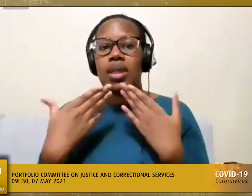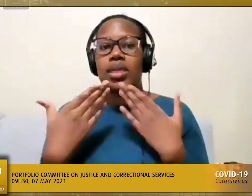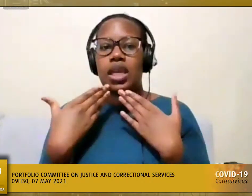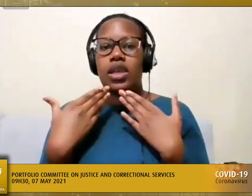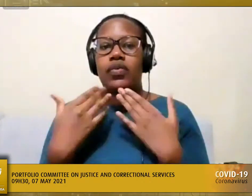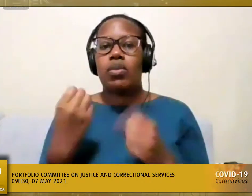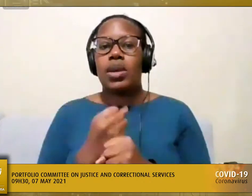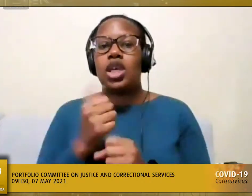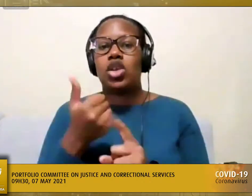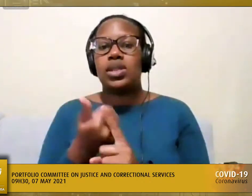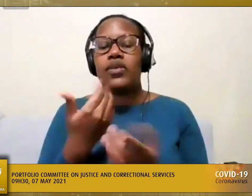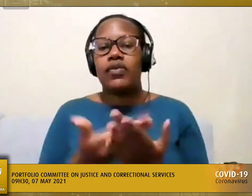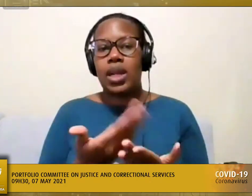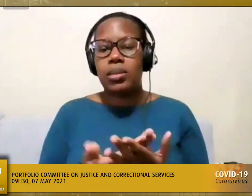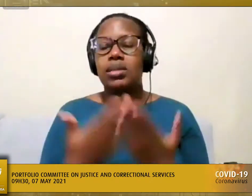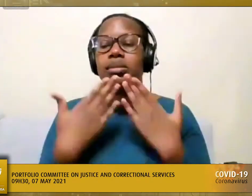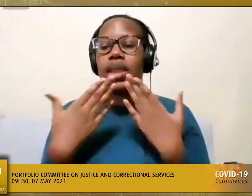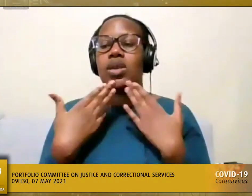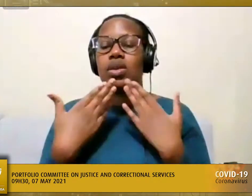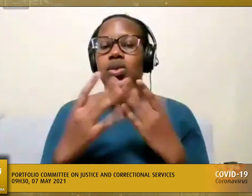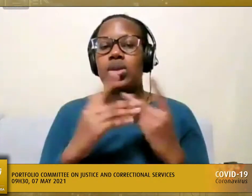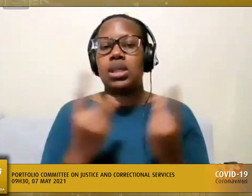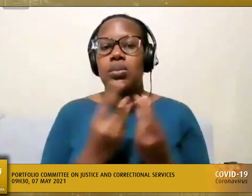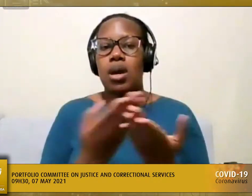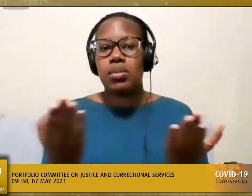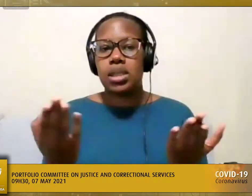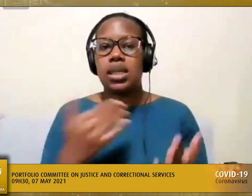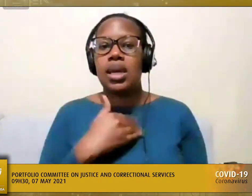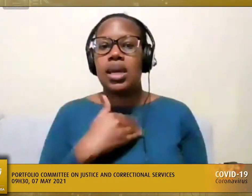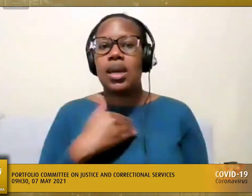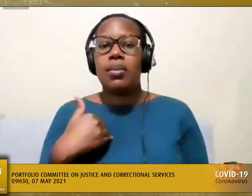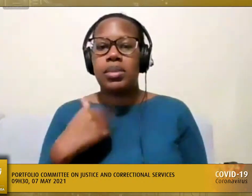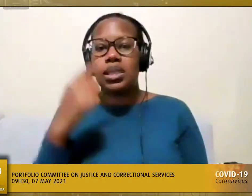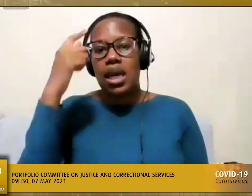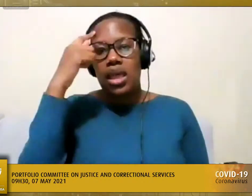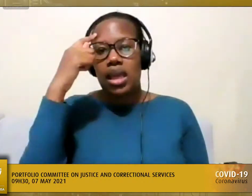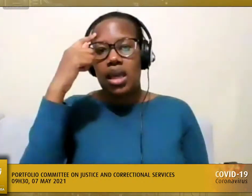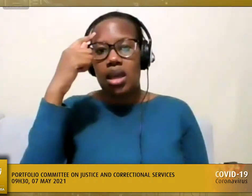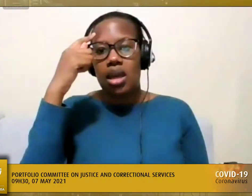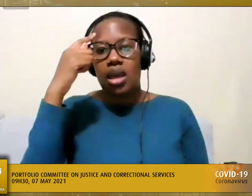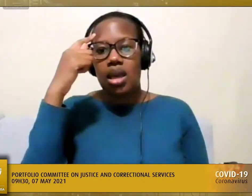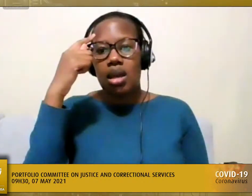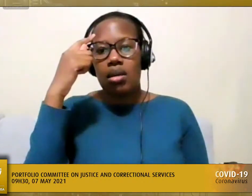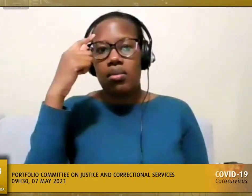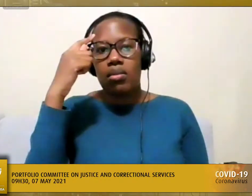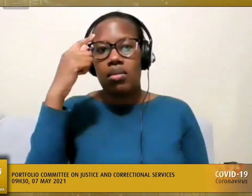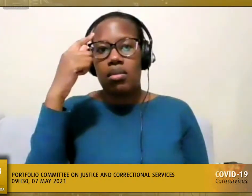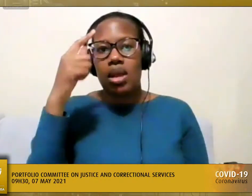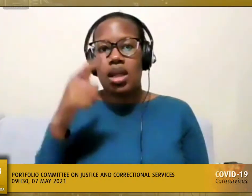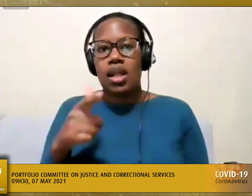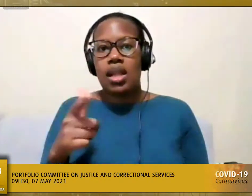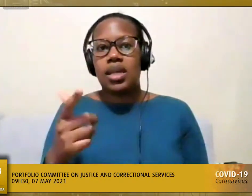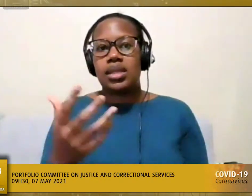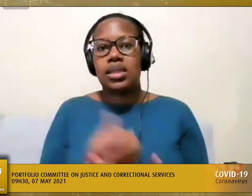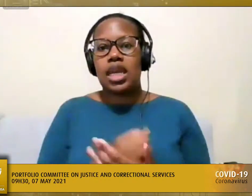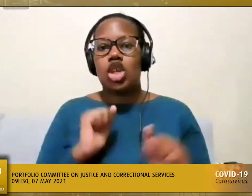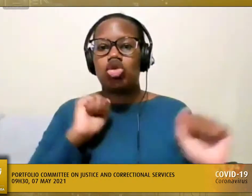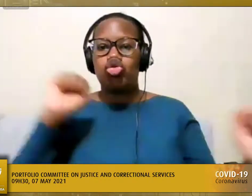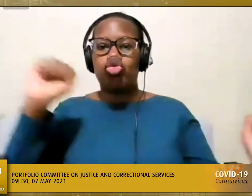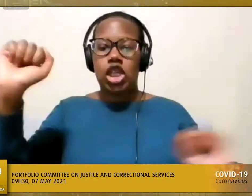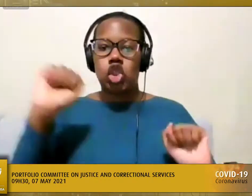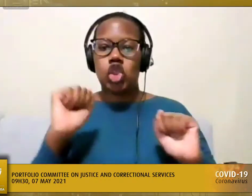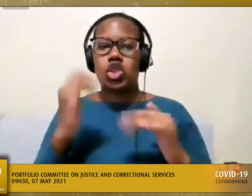yourself and thank you to the Department and members I think let's have a stretch